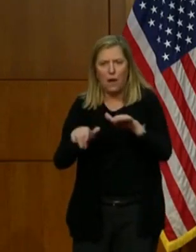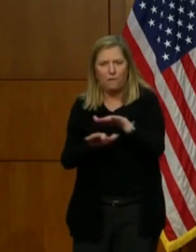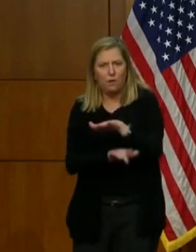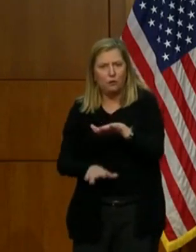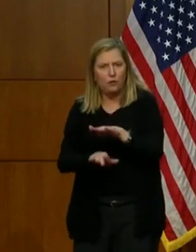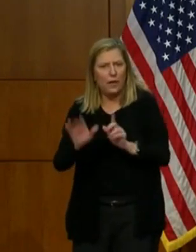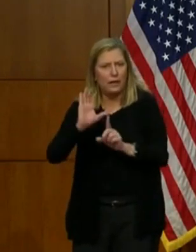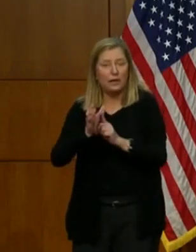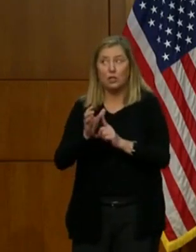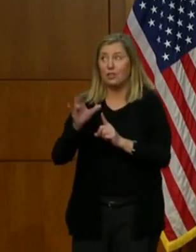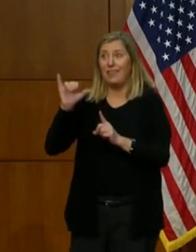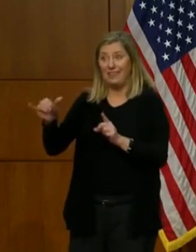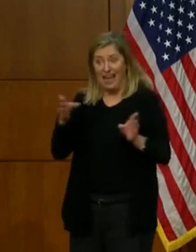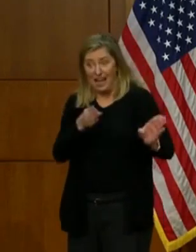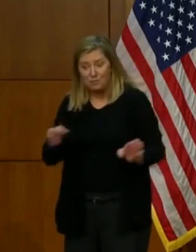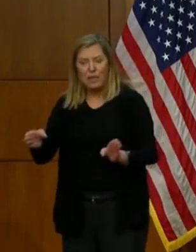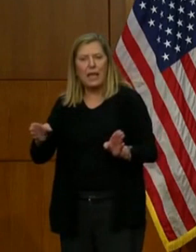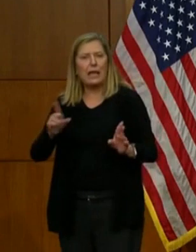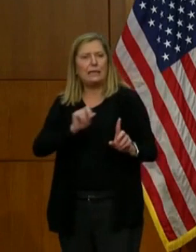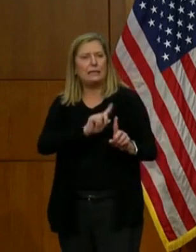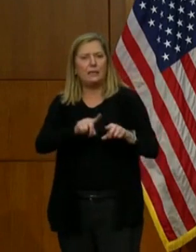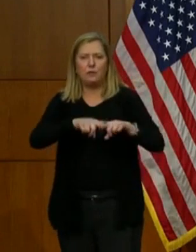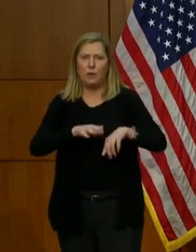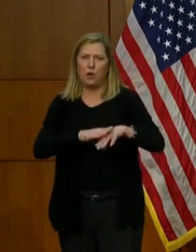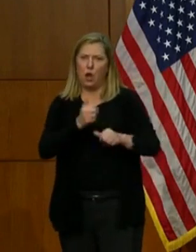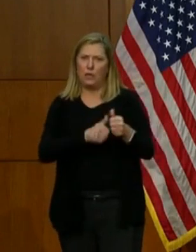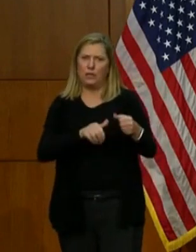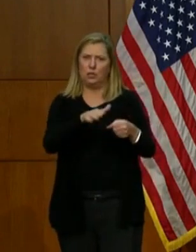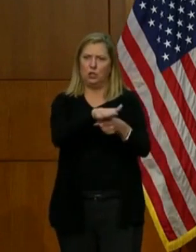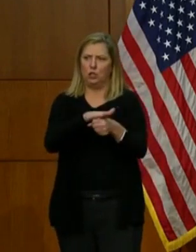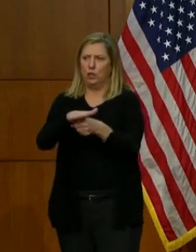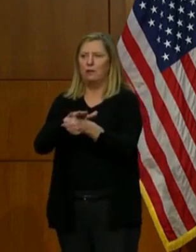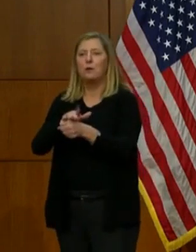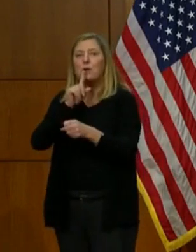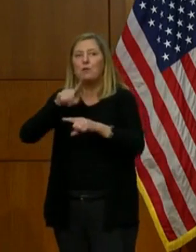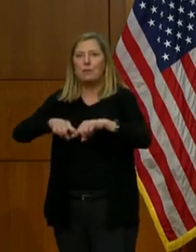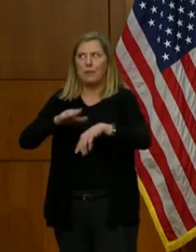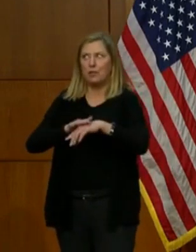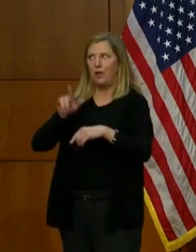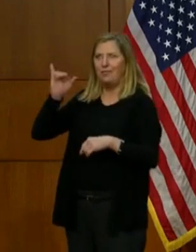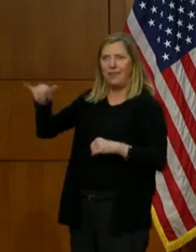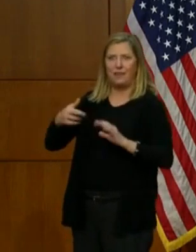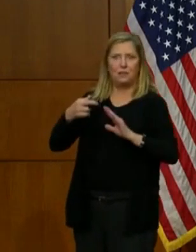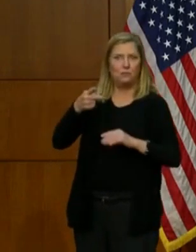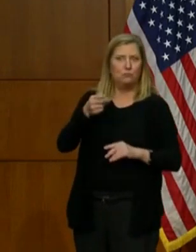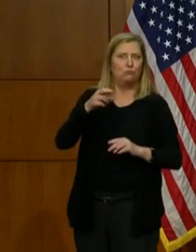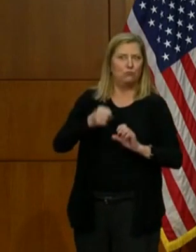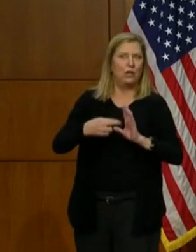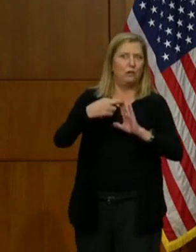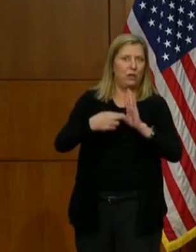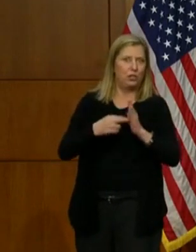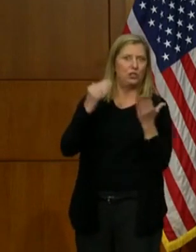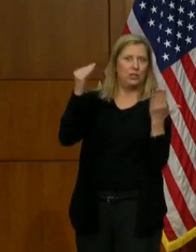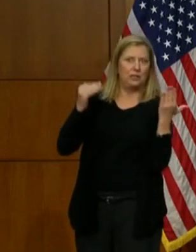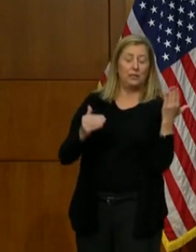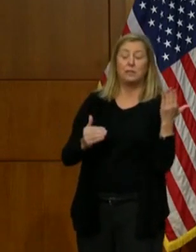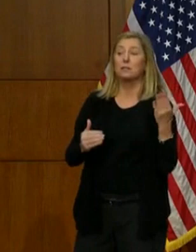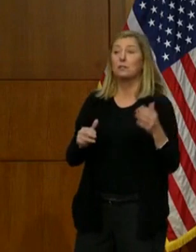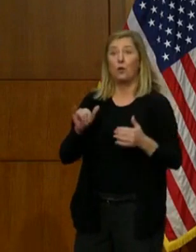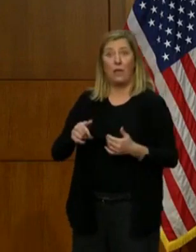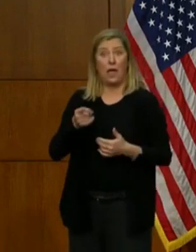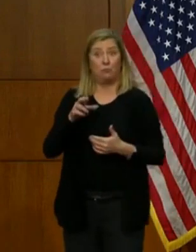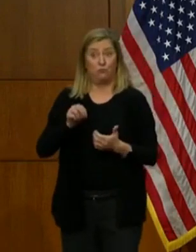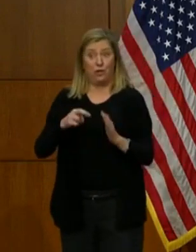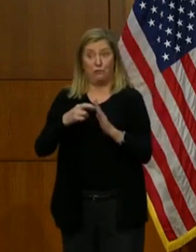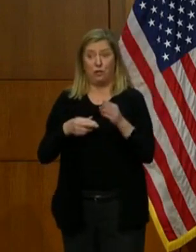every community, but all of it is built off of these pre-registration lists. So each health district will sort that pre-registration